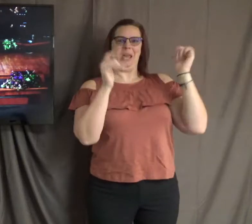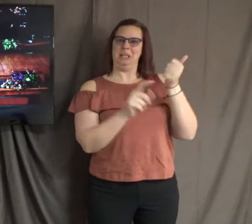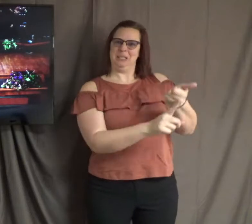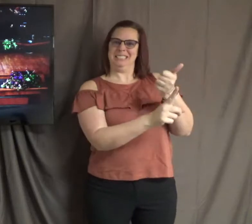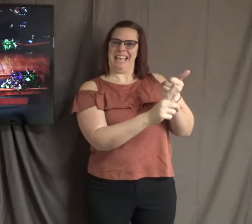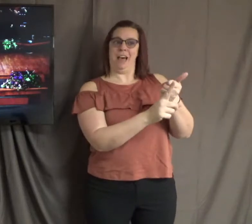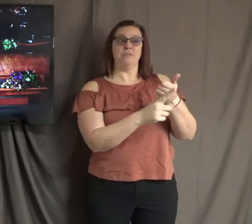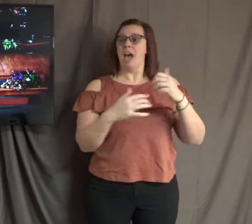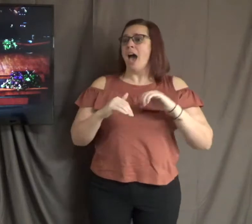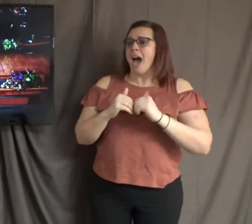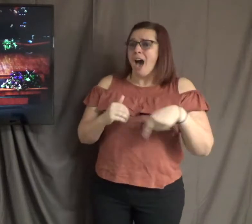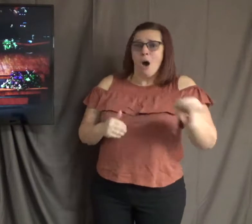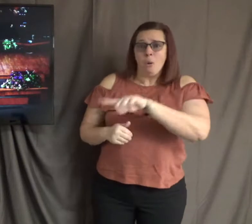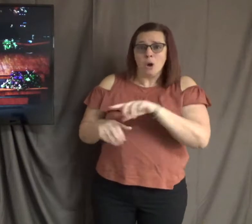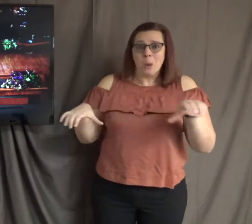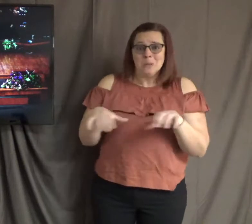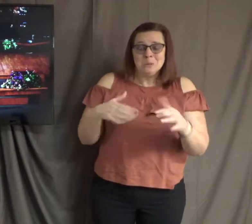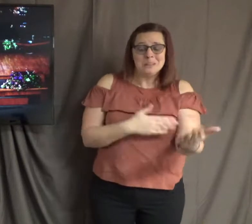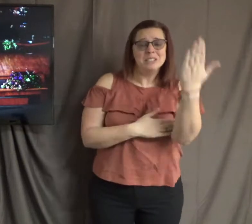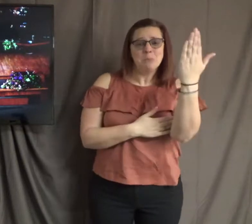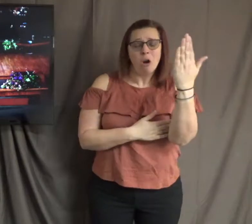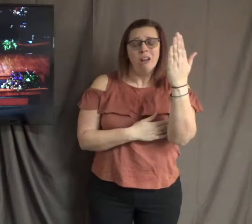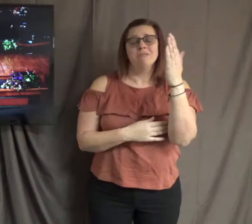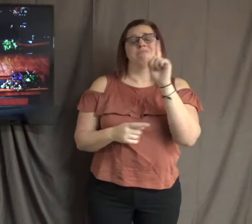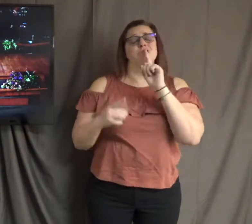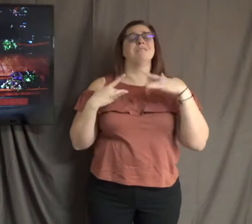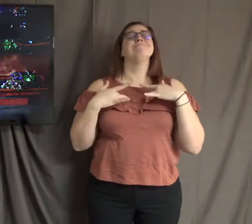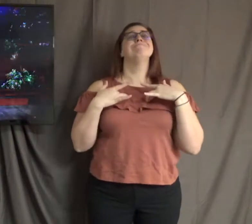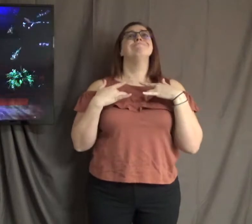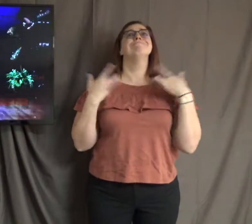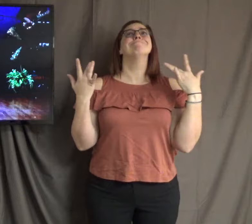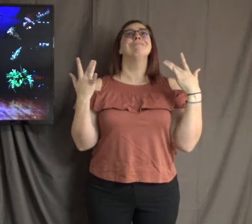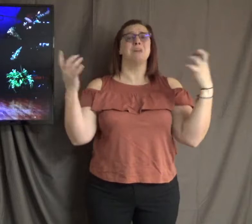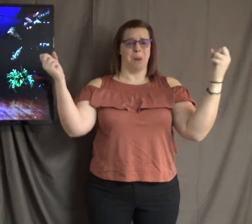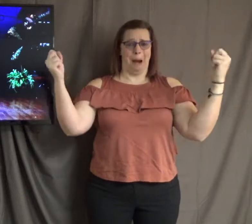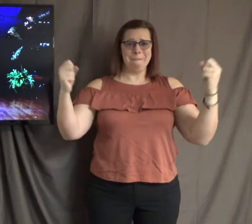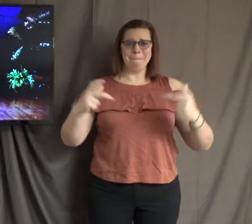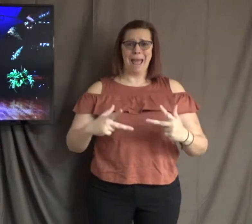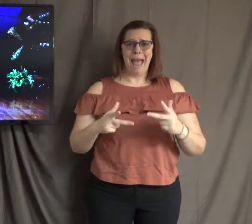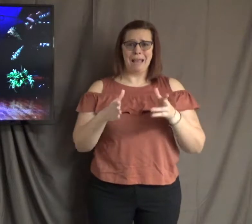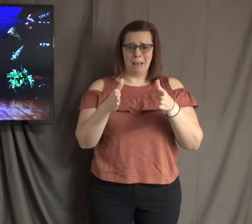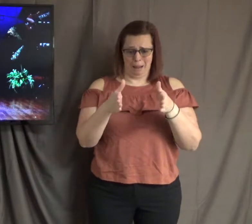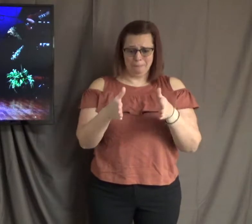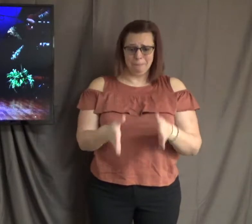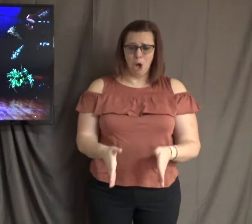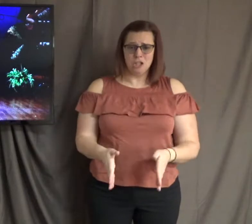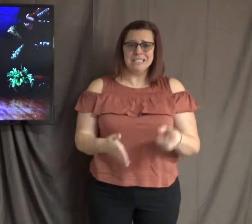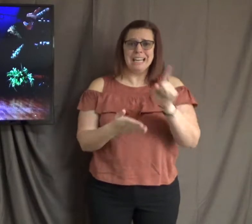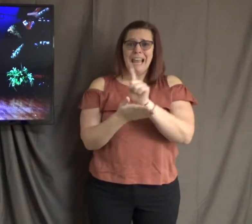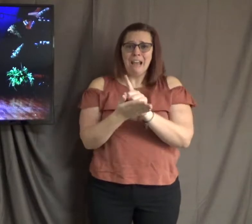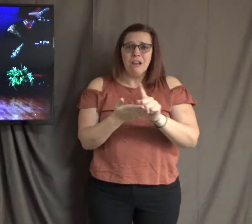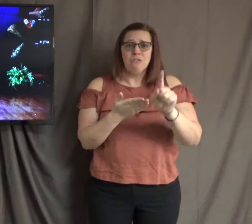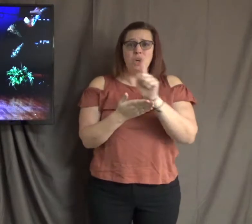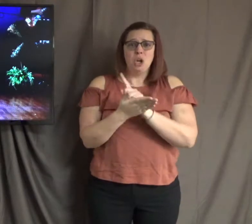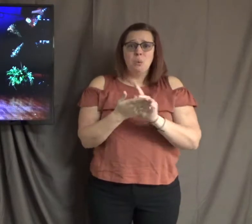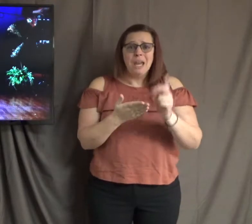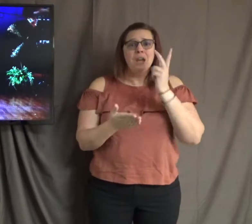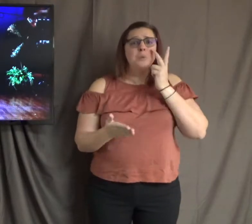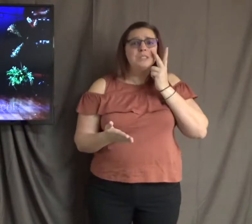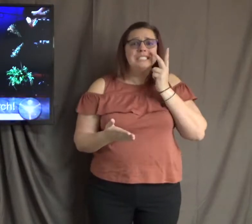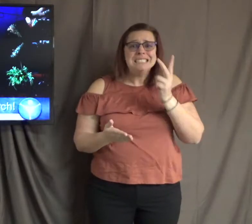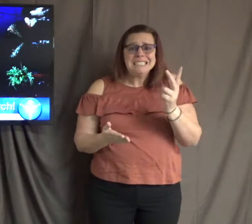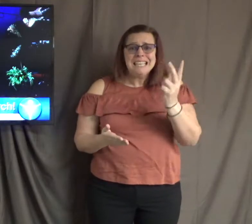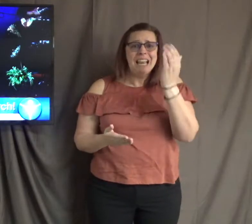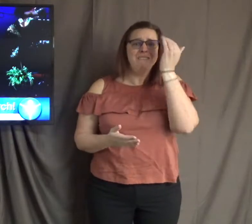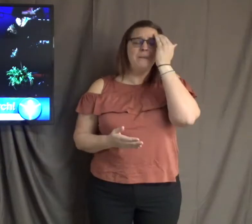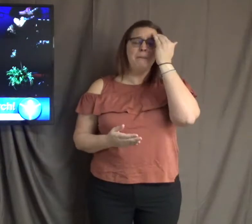morning? So great to have you back here in person at Mile High Church. Each week we get to see familiar faces, and it